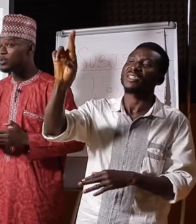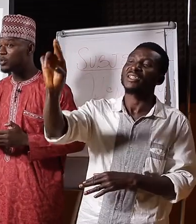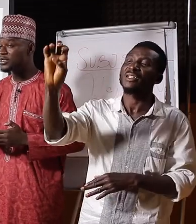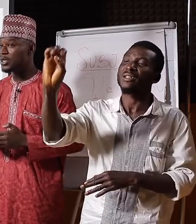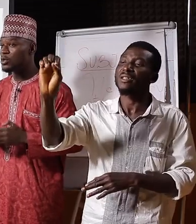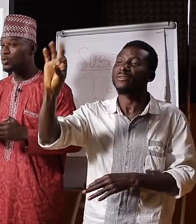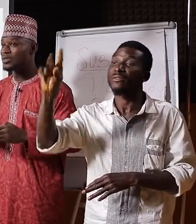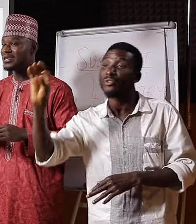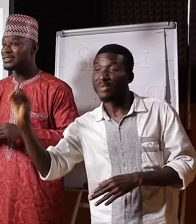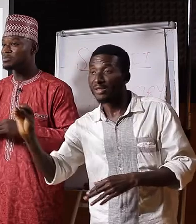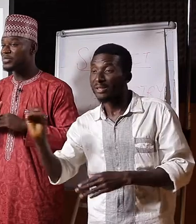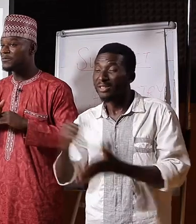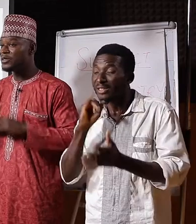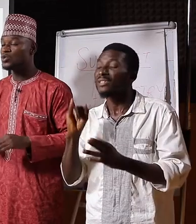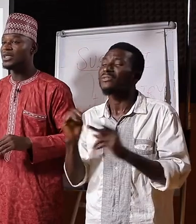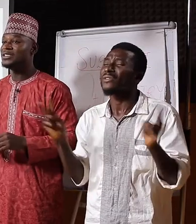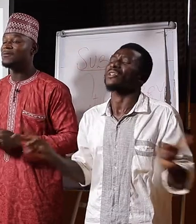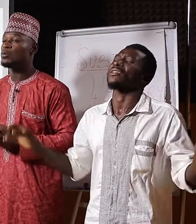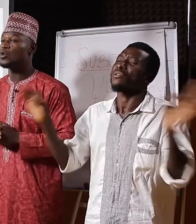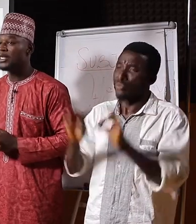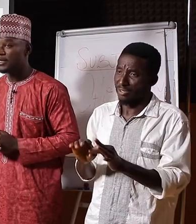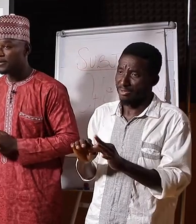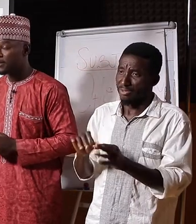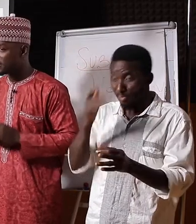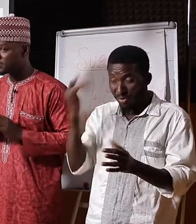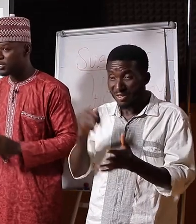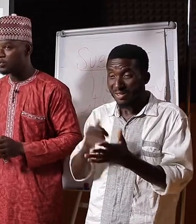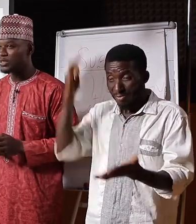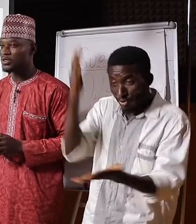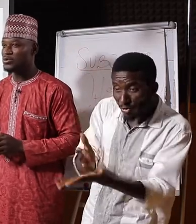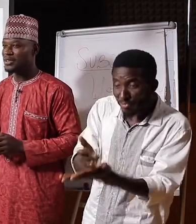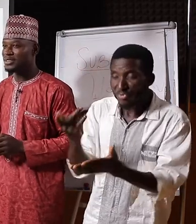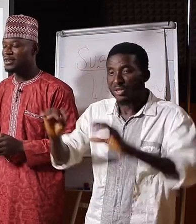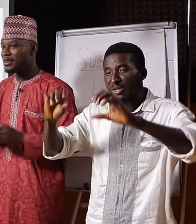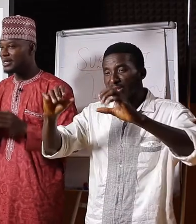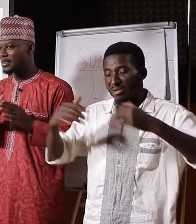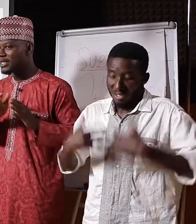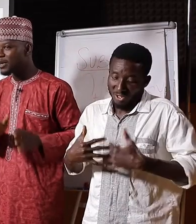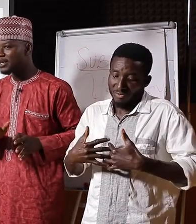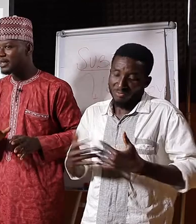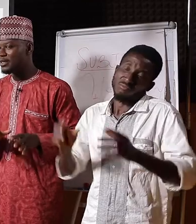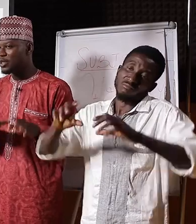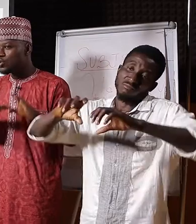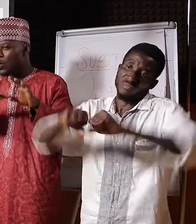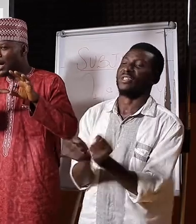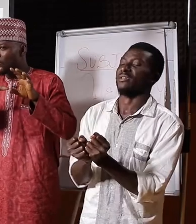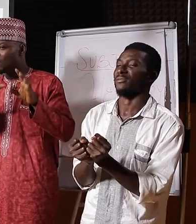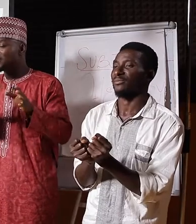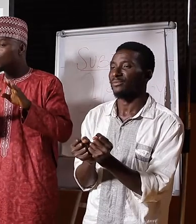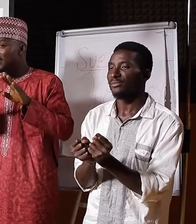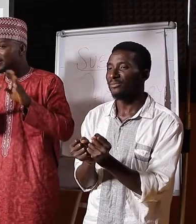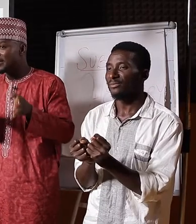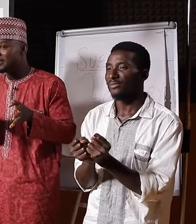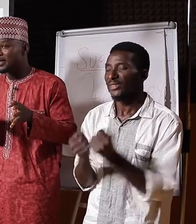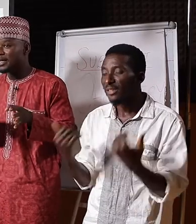is very important because it prevents your engine from knocking. It is very important to know that a thermal cracking, you are